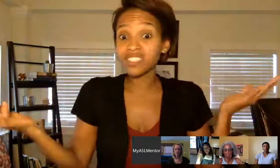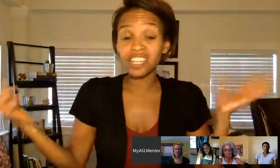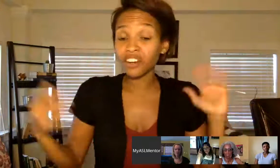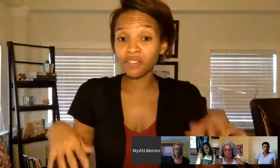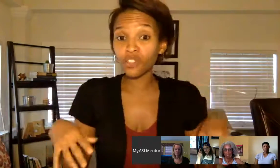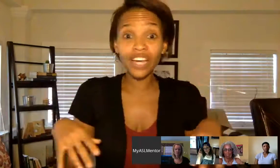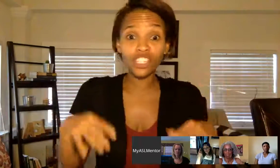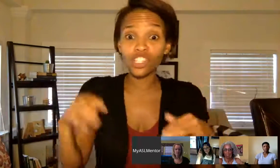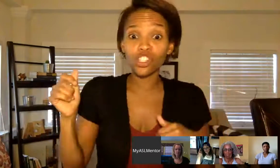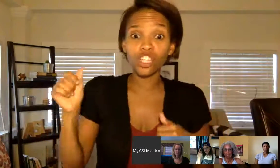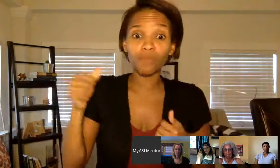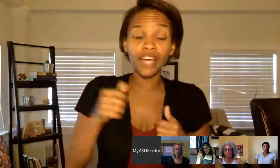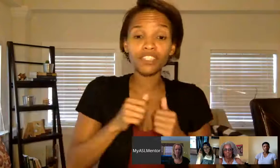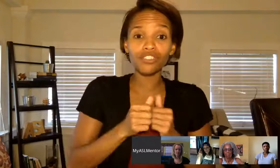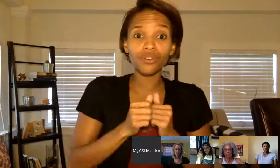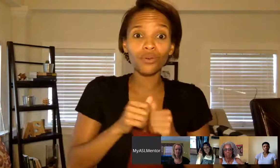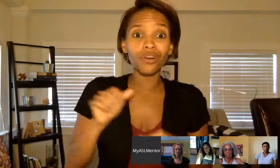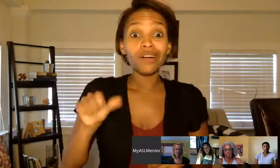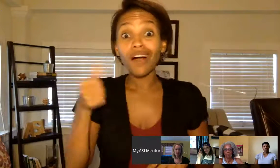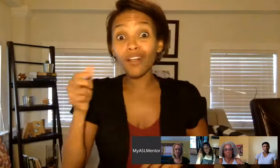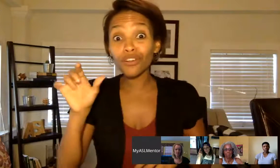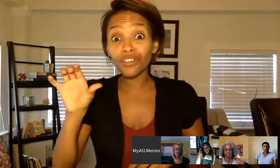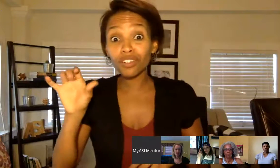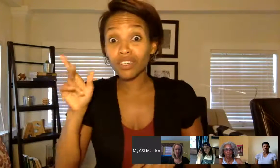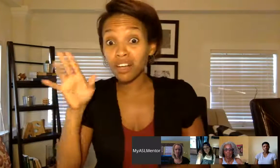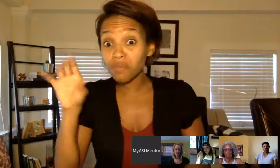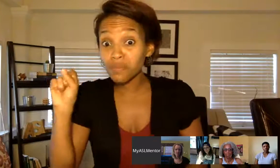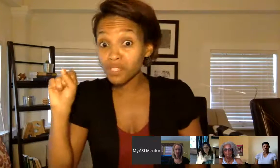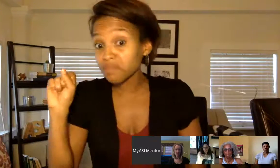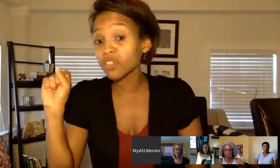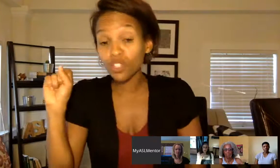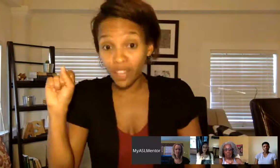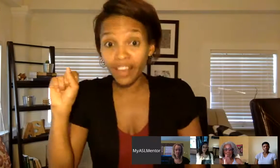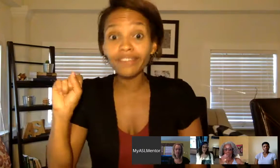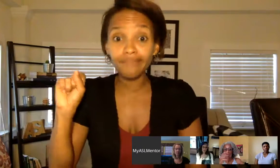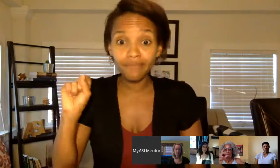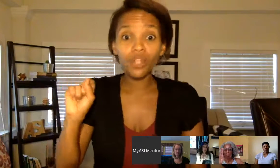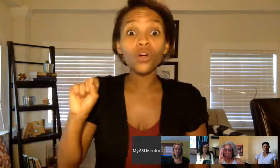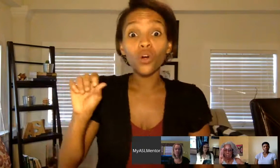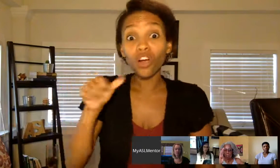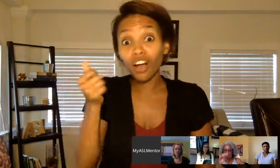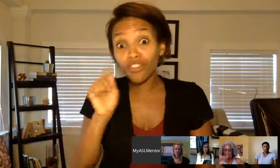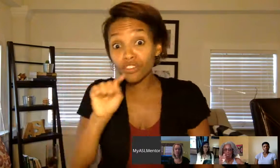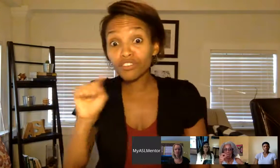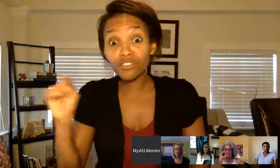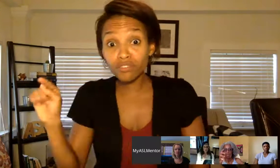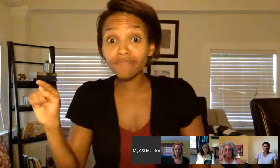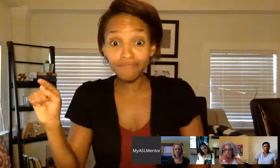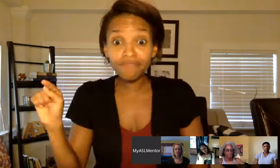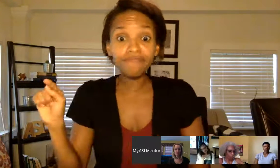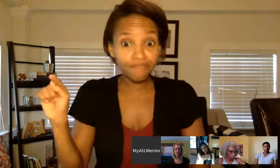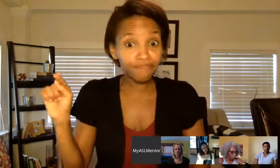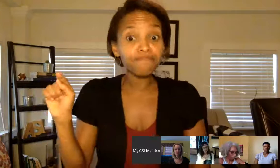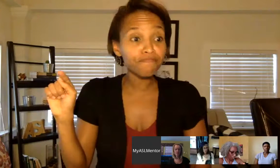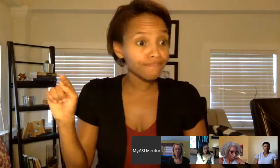even necessary. You could actually just jump right into other clubs. You could do that, or others.